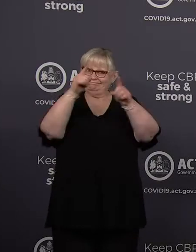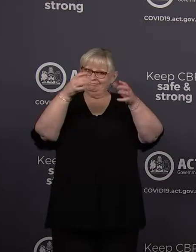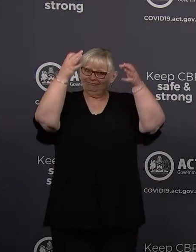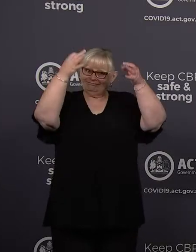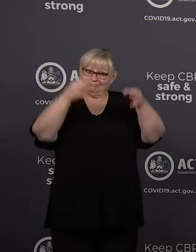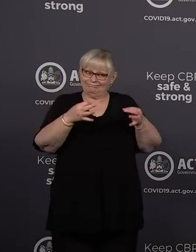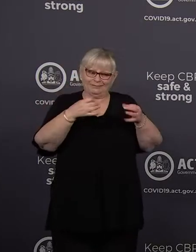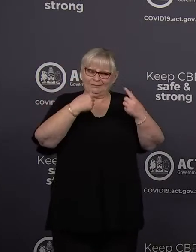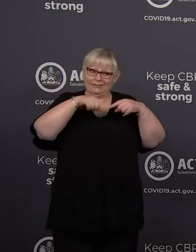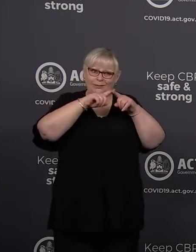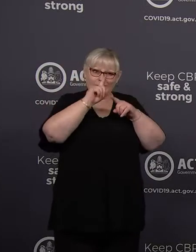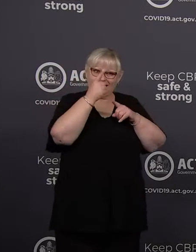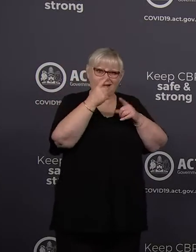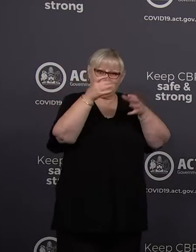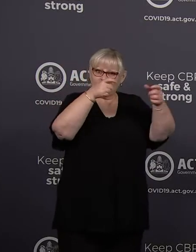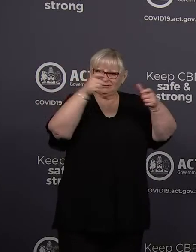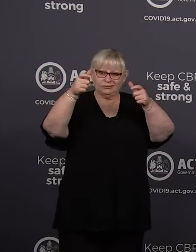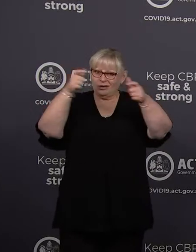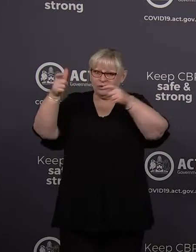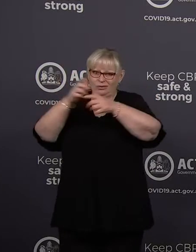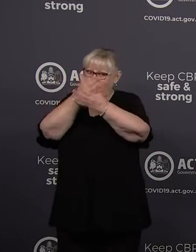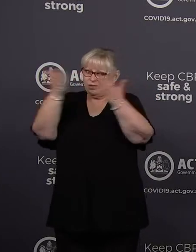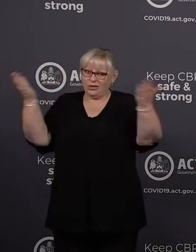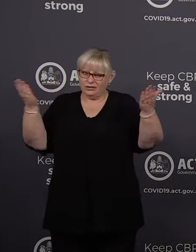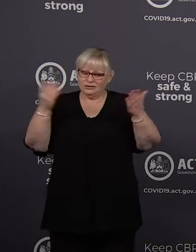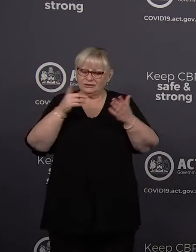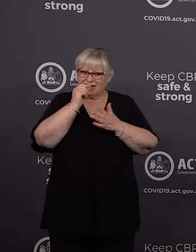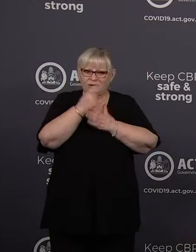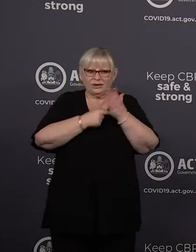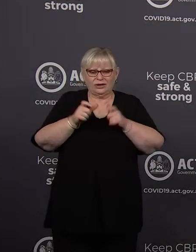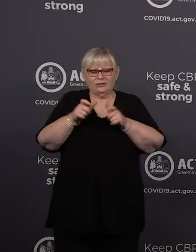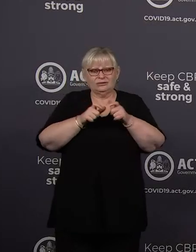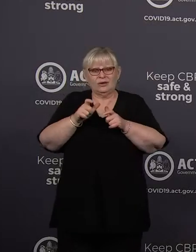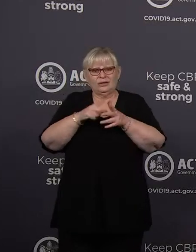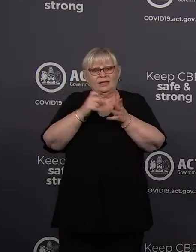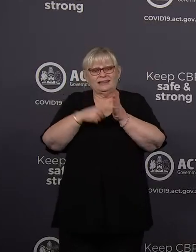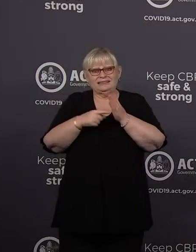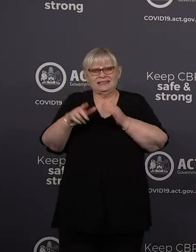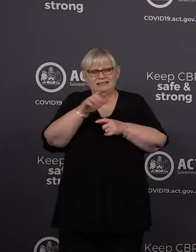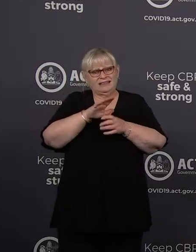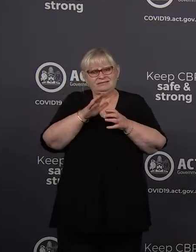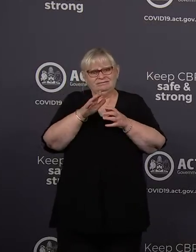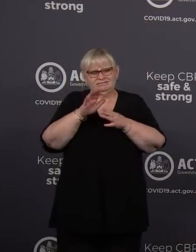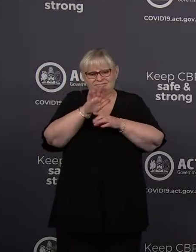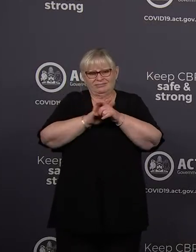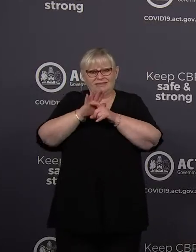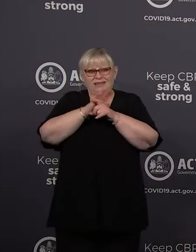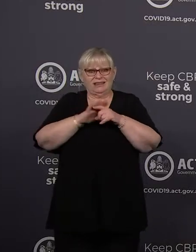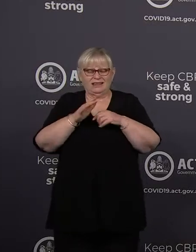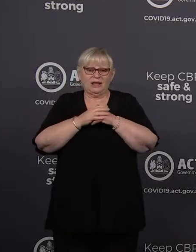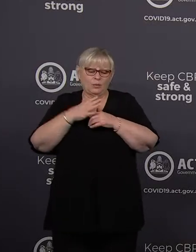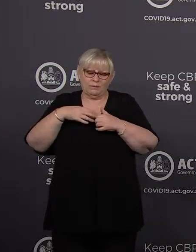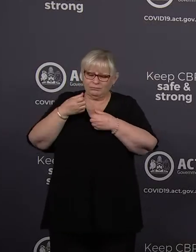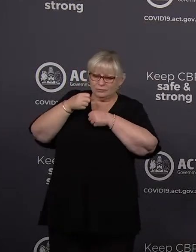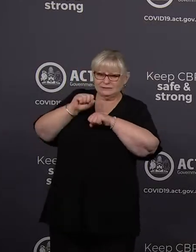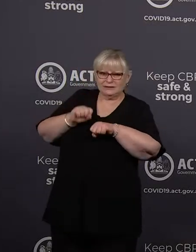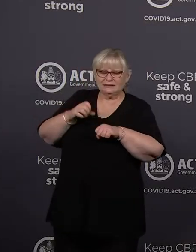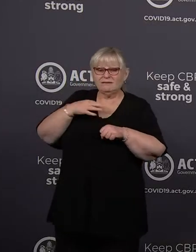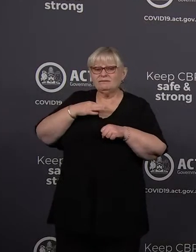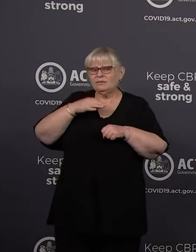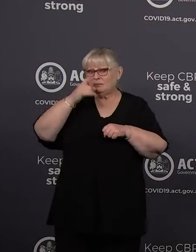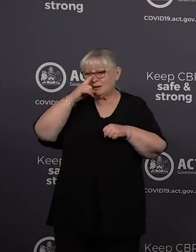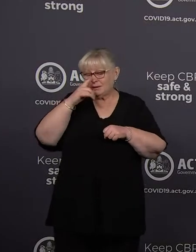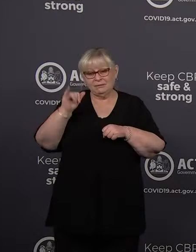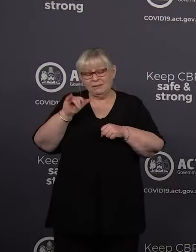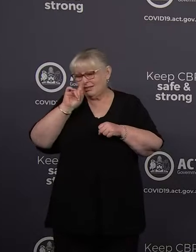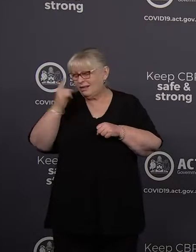ACT, and to protect individuals, particularly vulnerable individuals who may not be able to